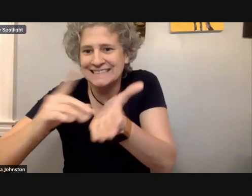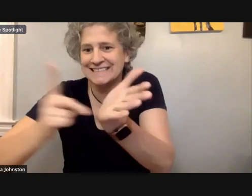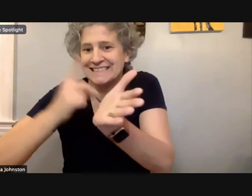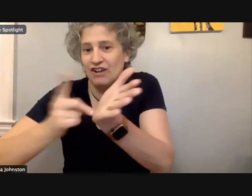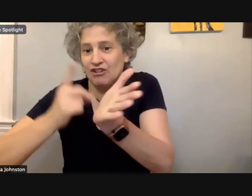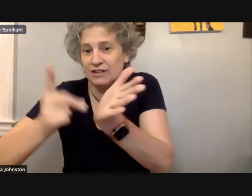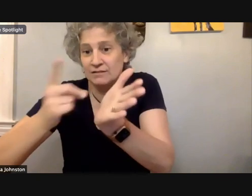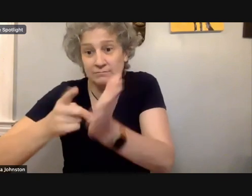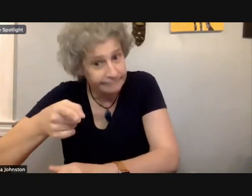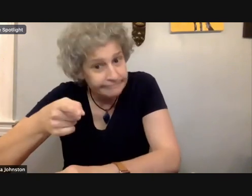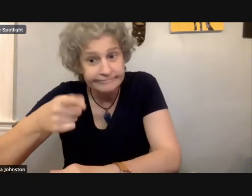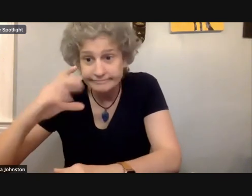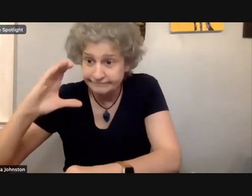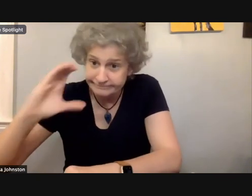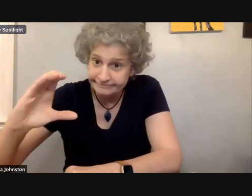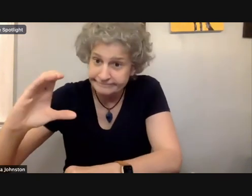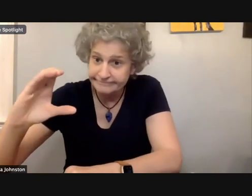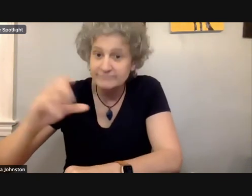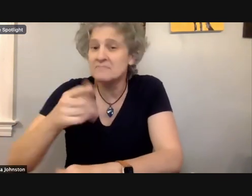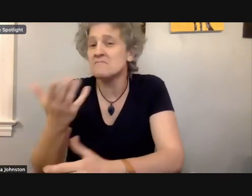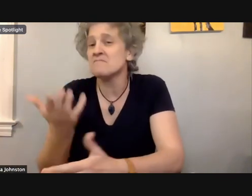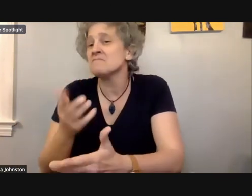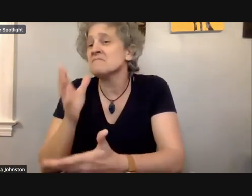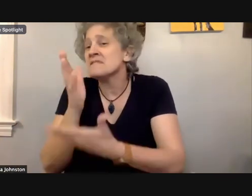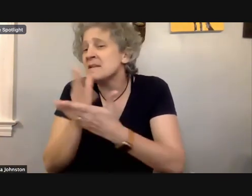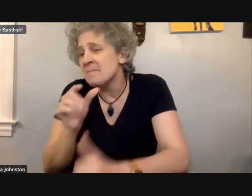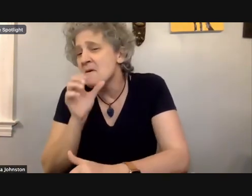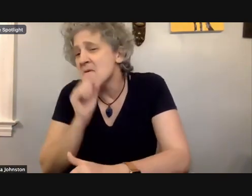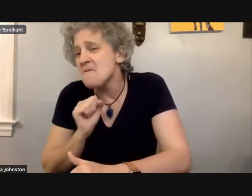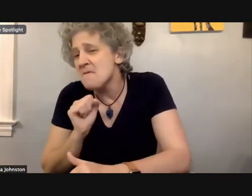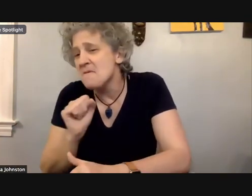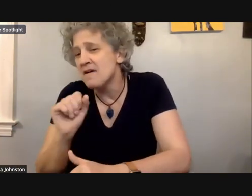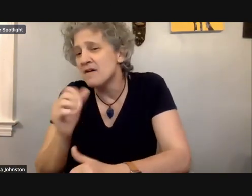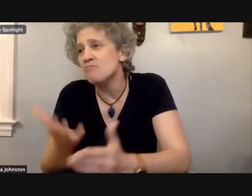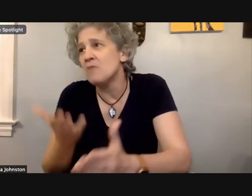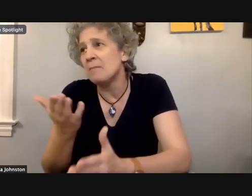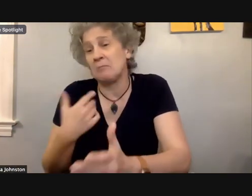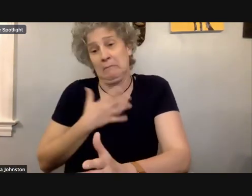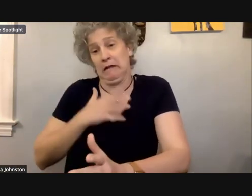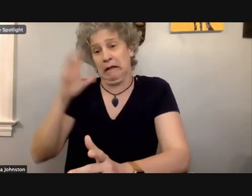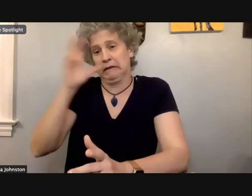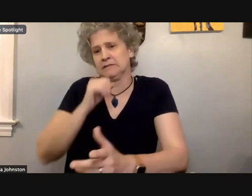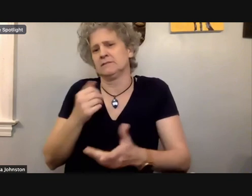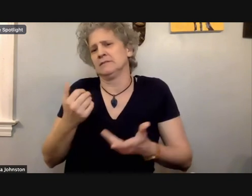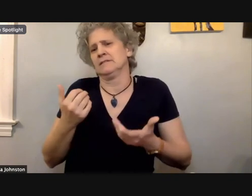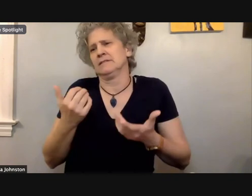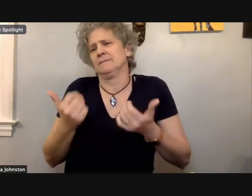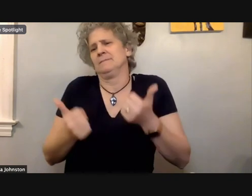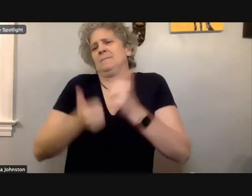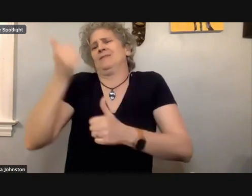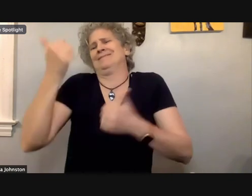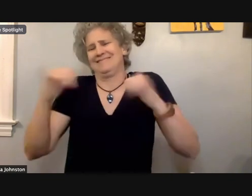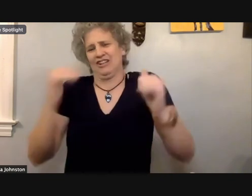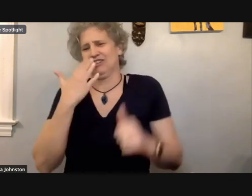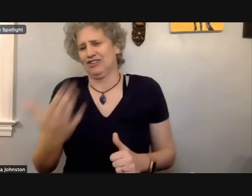book here, the American Sign Language Medical Dictionary. Very thick book. Some of the signs are a little bit